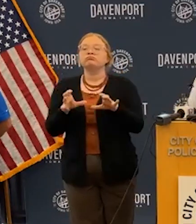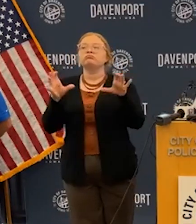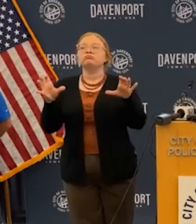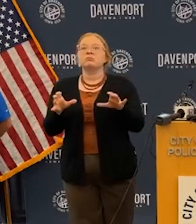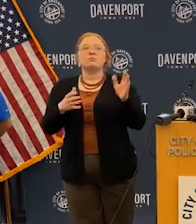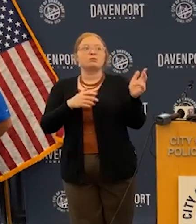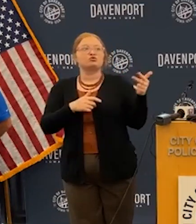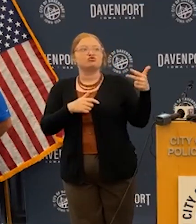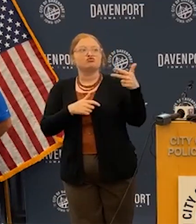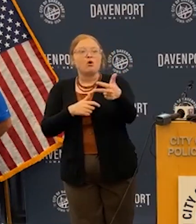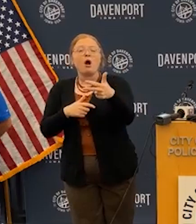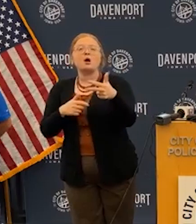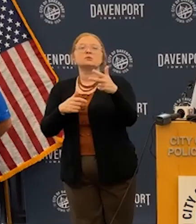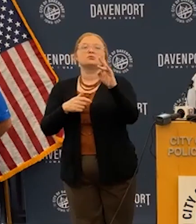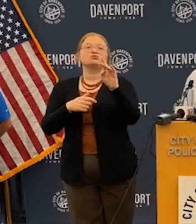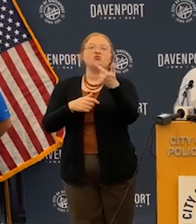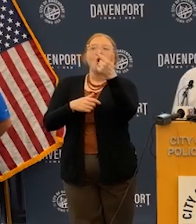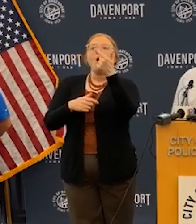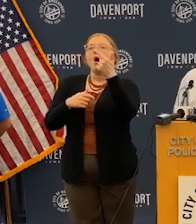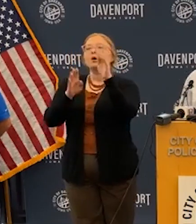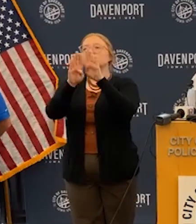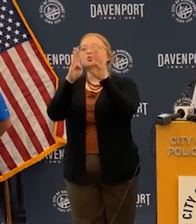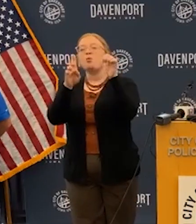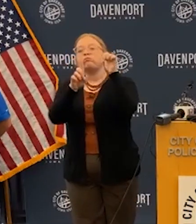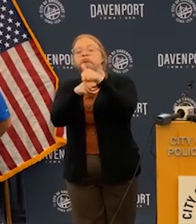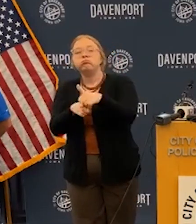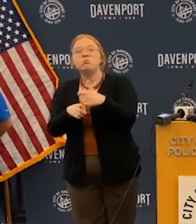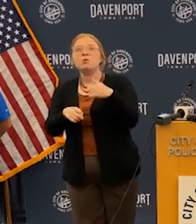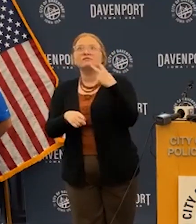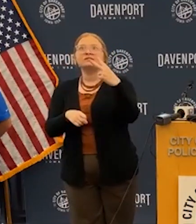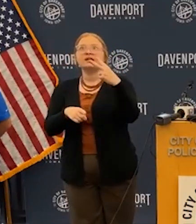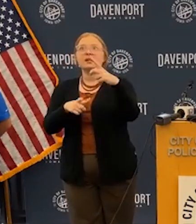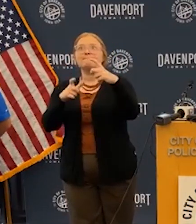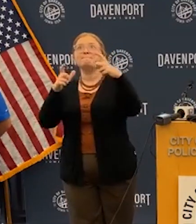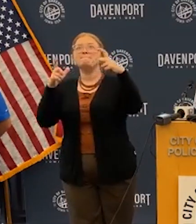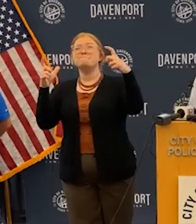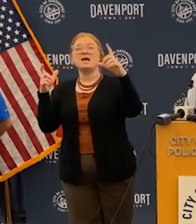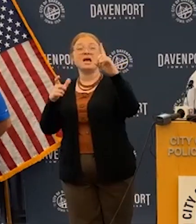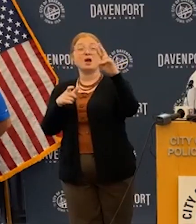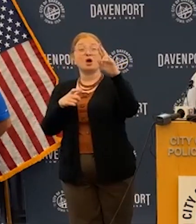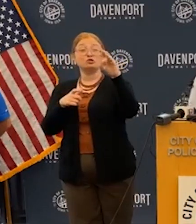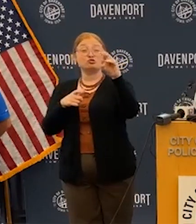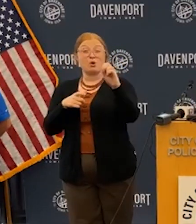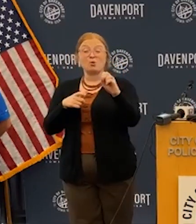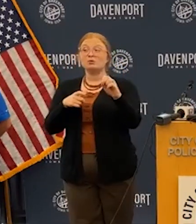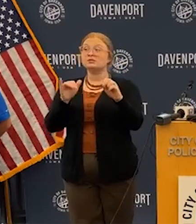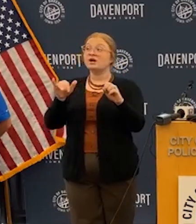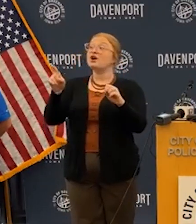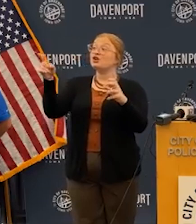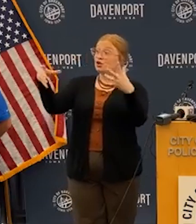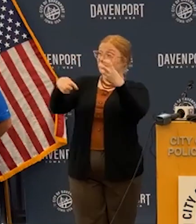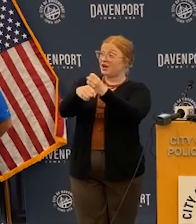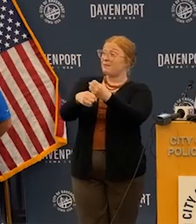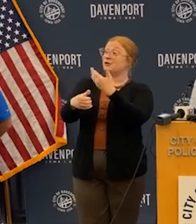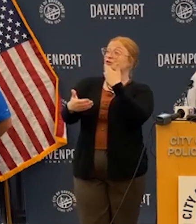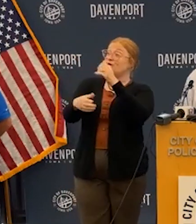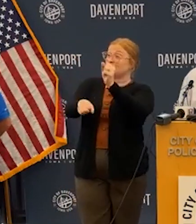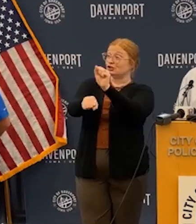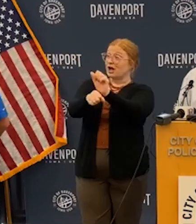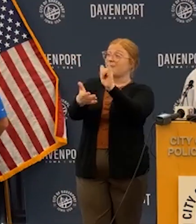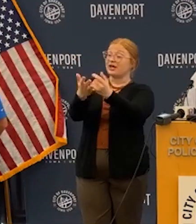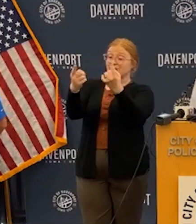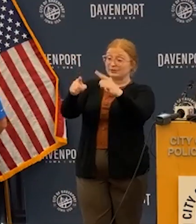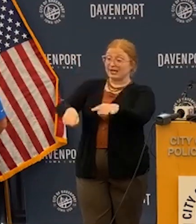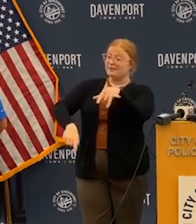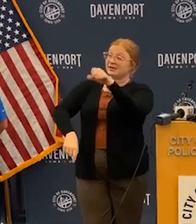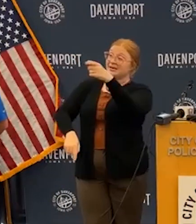giant drones. What is actually going on? So you've encompassed it pretty well over the last few days. In the last day or so. So today the emergency